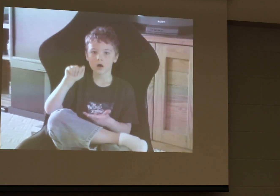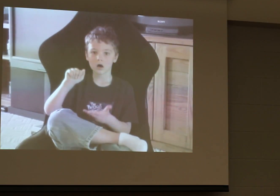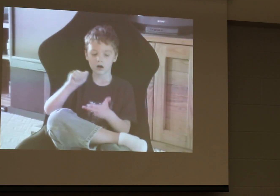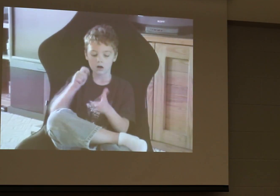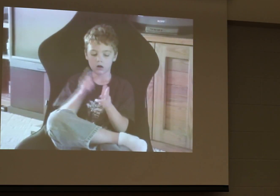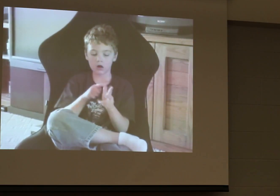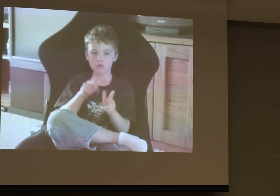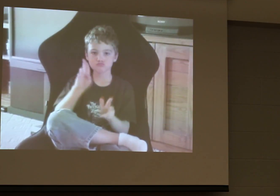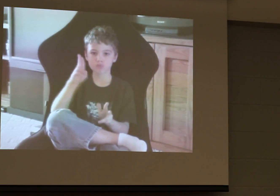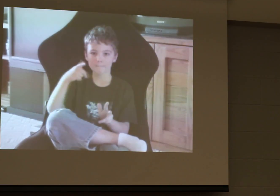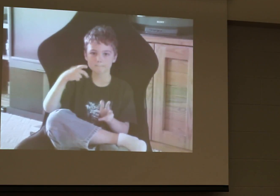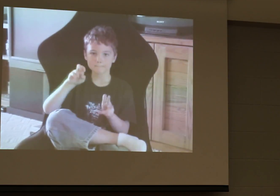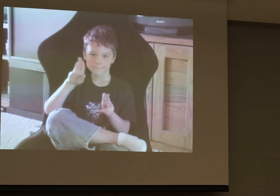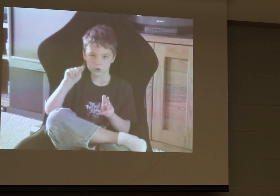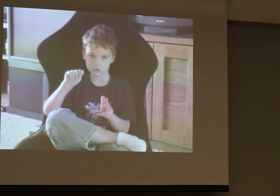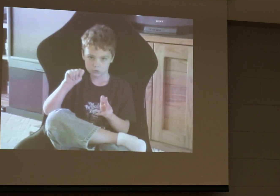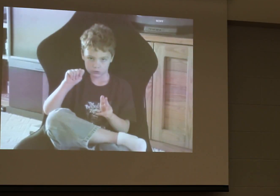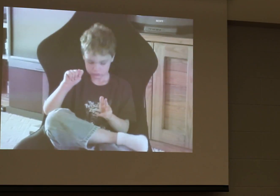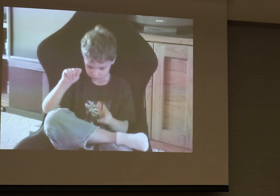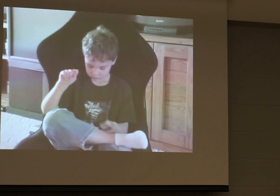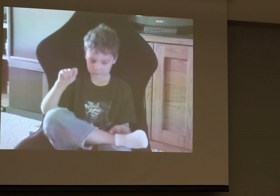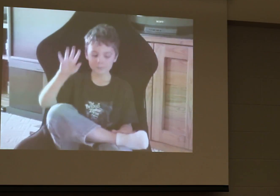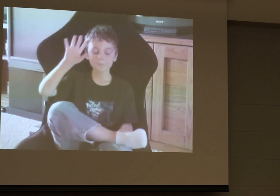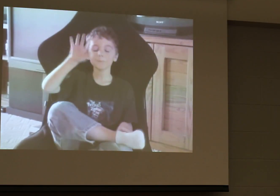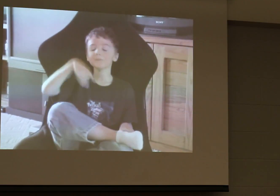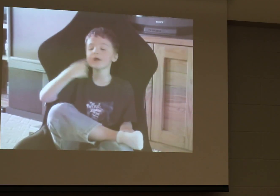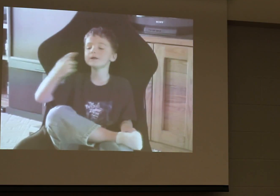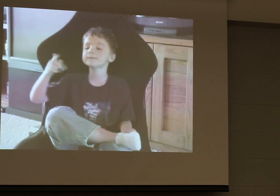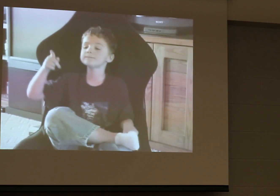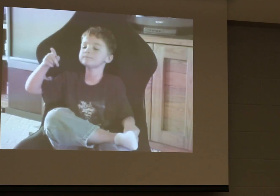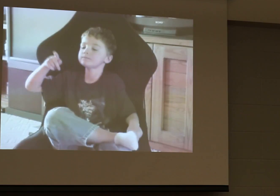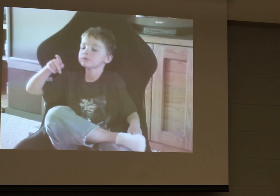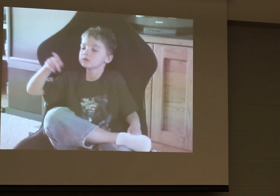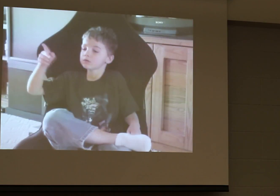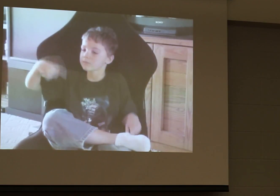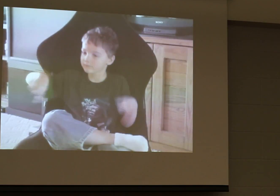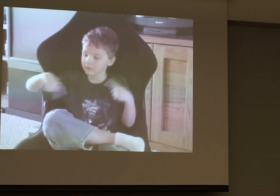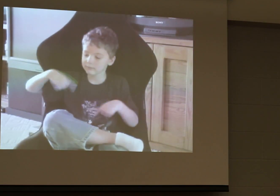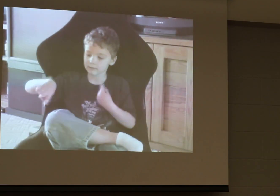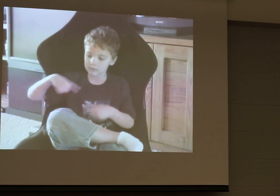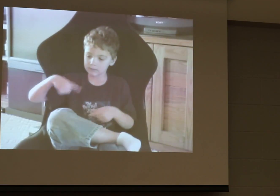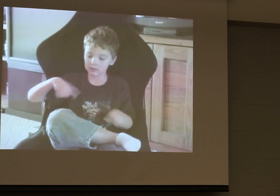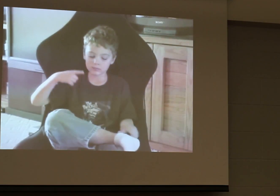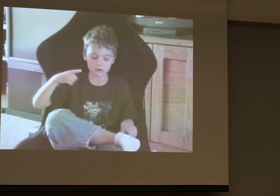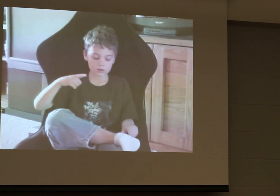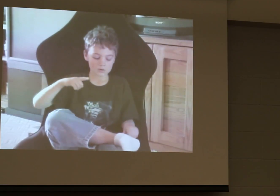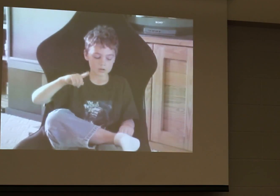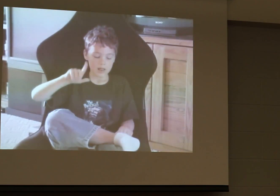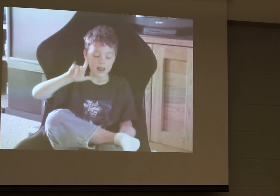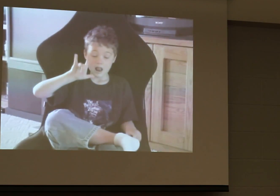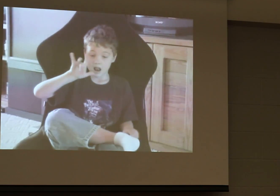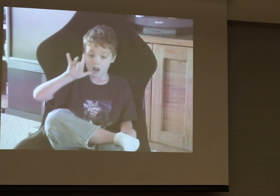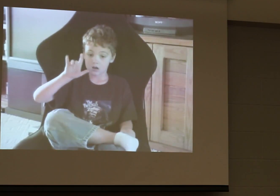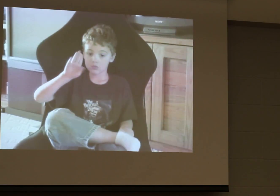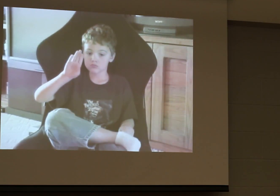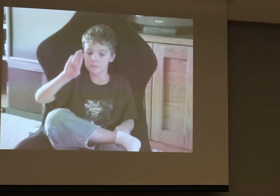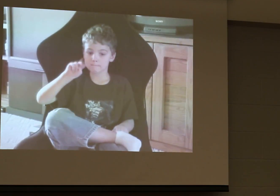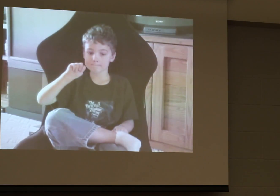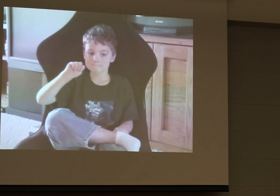and then there was Olivia, and there was Rupert. So they were arguing back and forth and bickering.